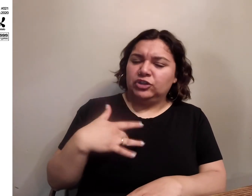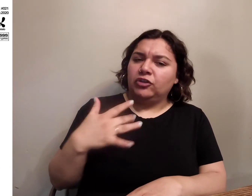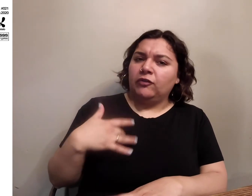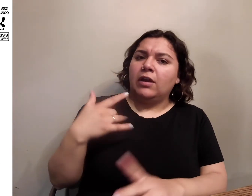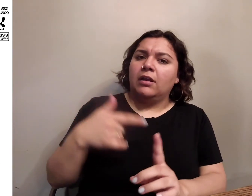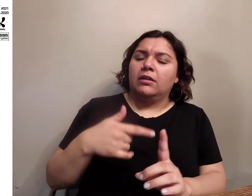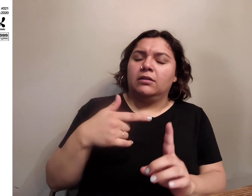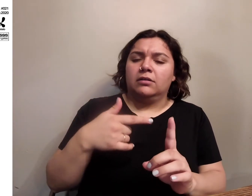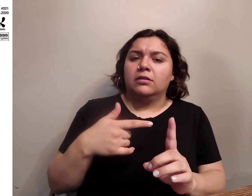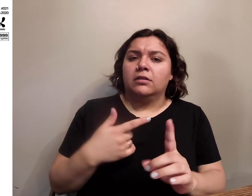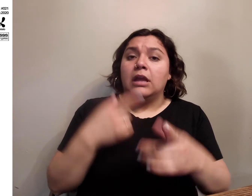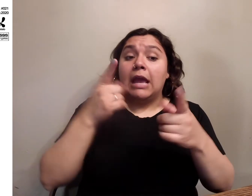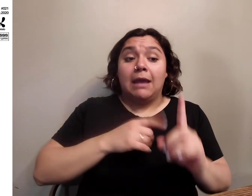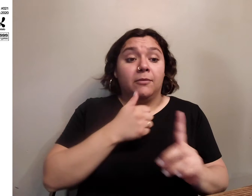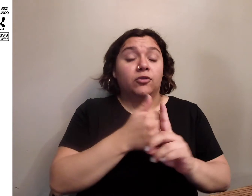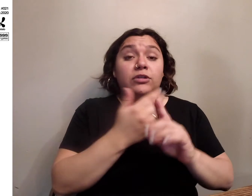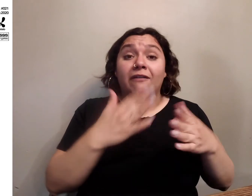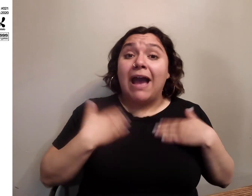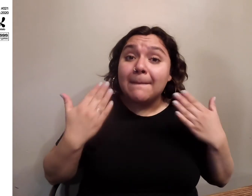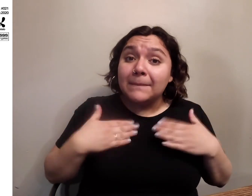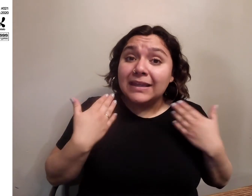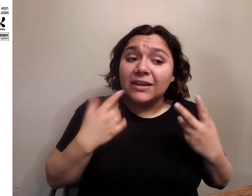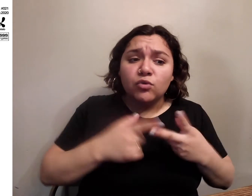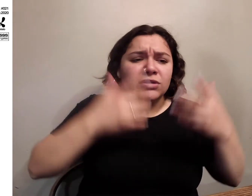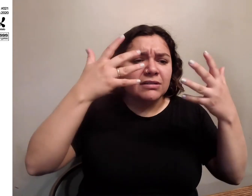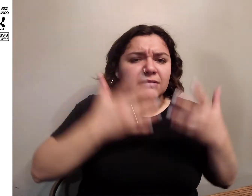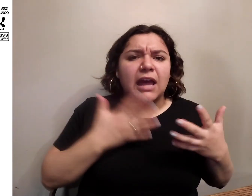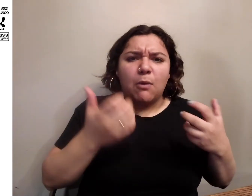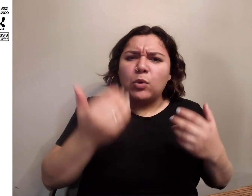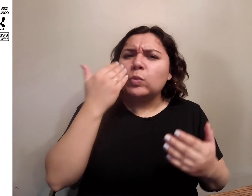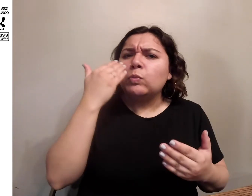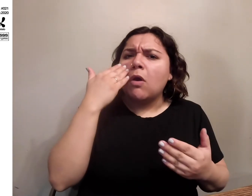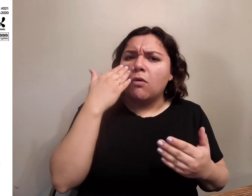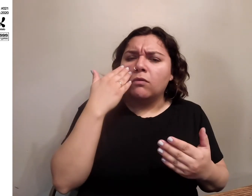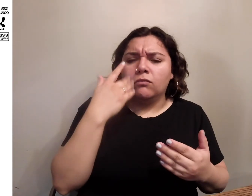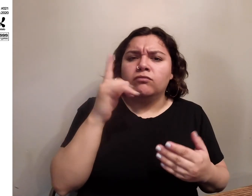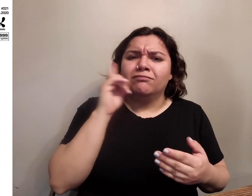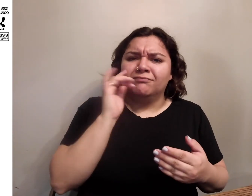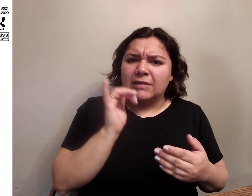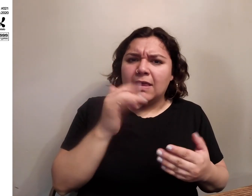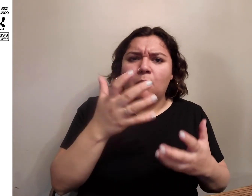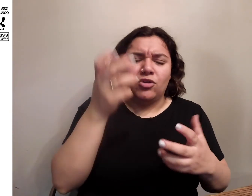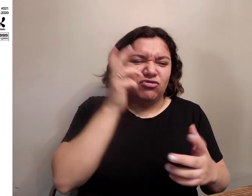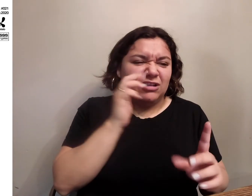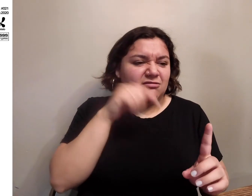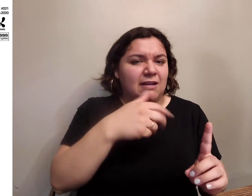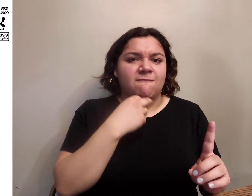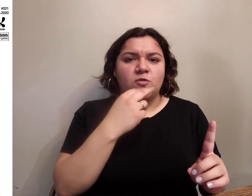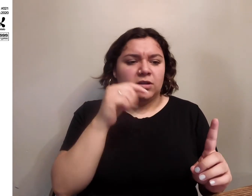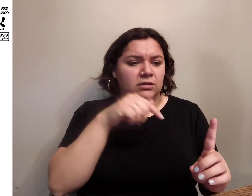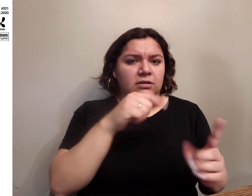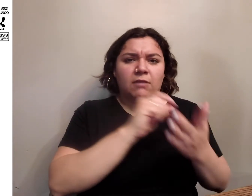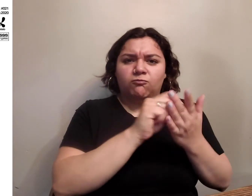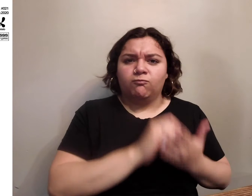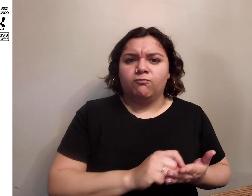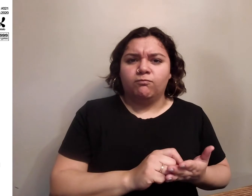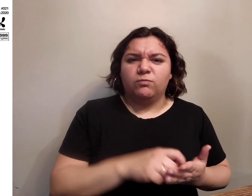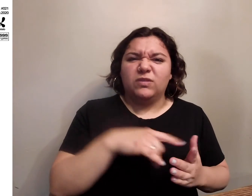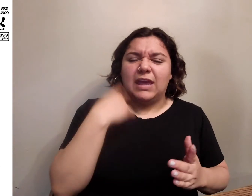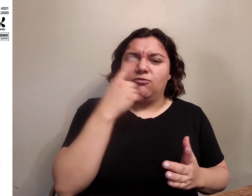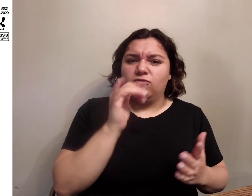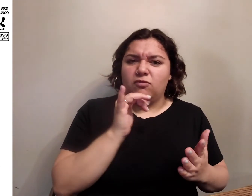when she was very happy or very sad. I wanted to hear that voice, what that voice sounded